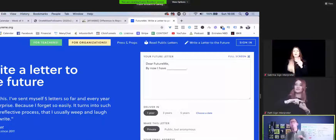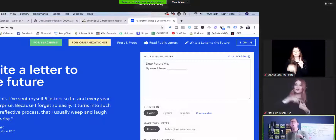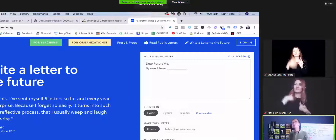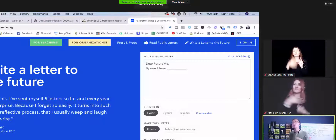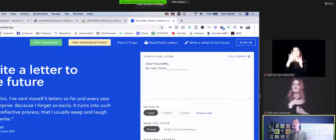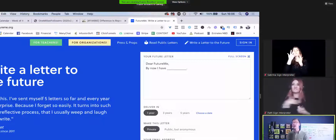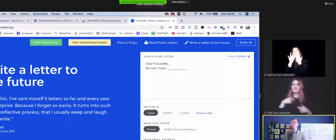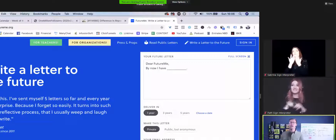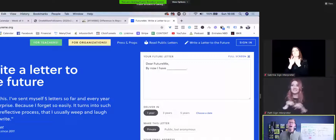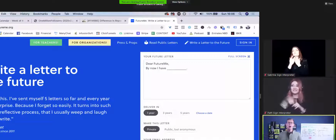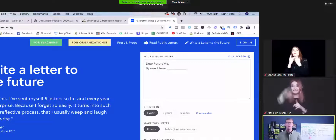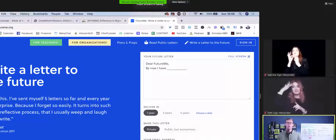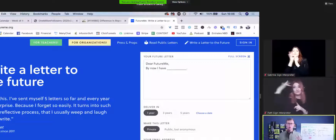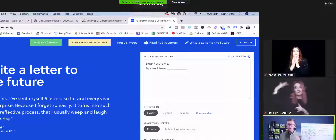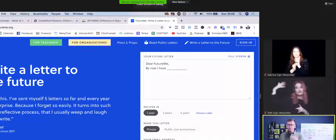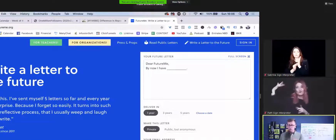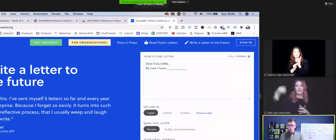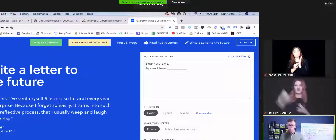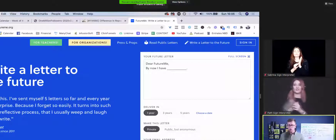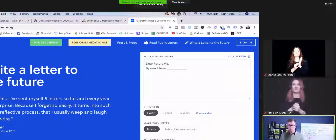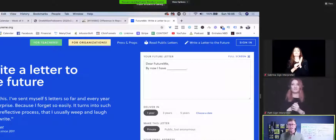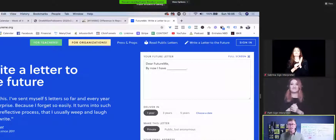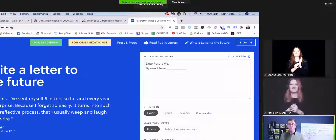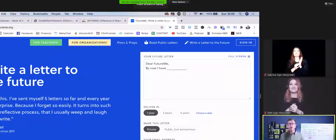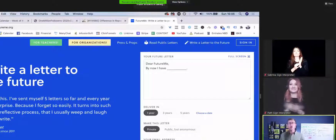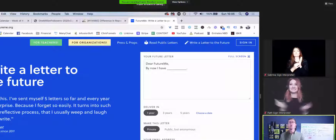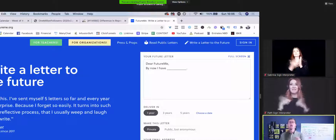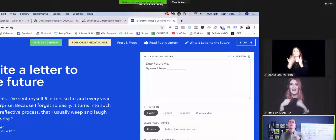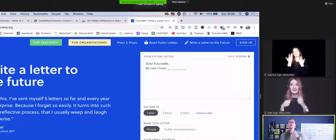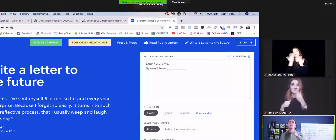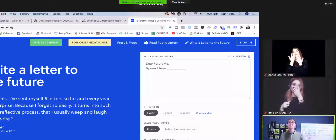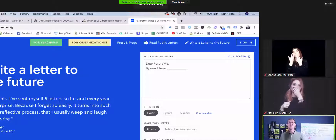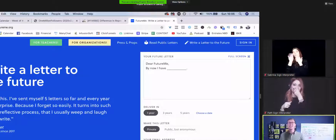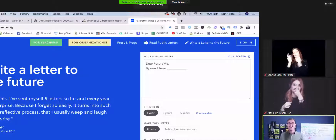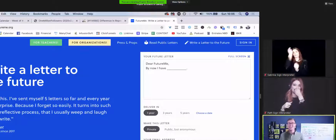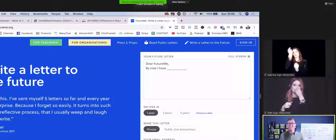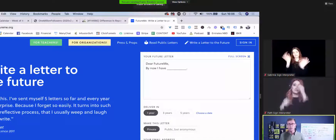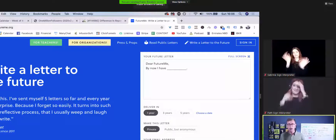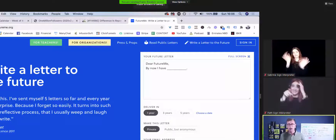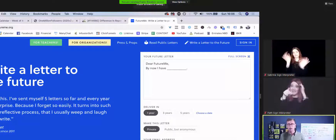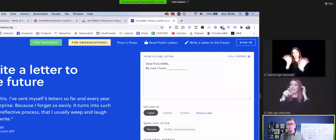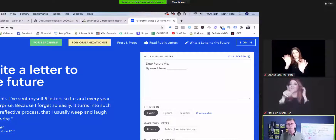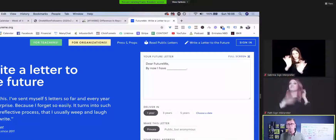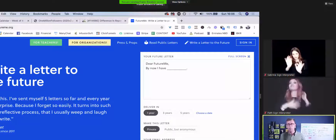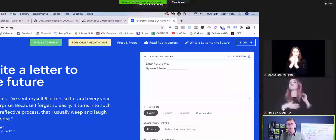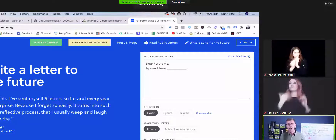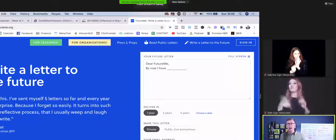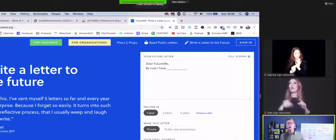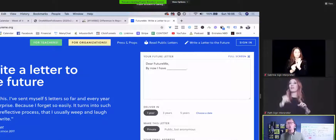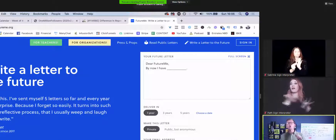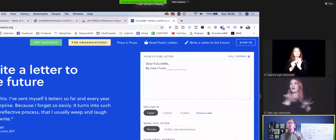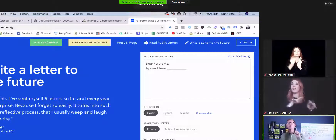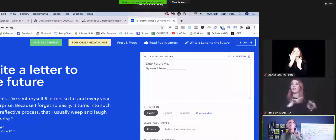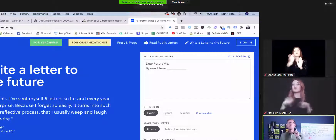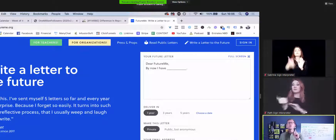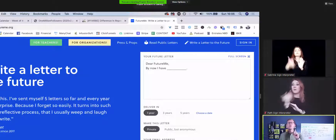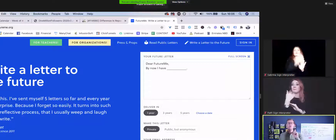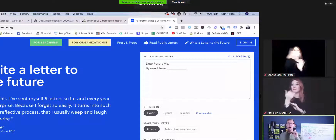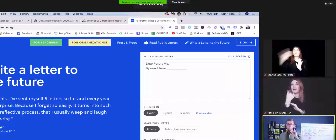In 1 year from now, or from whenever you submit this, you are going to receive this letter as an email. And I want you